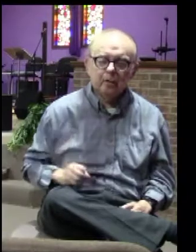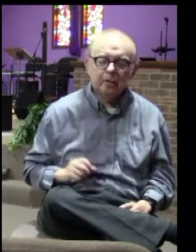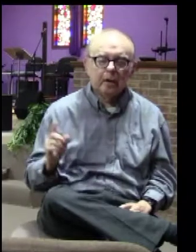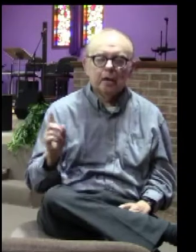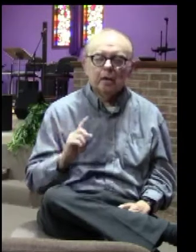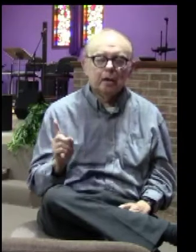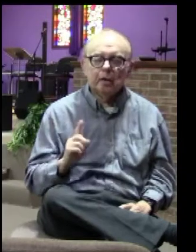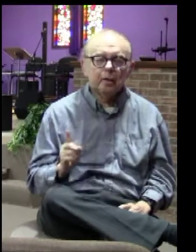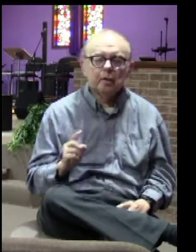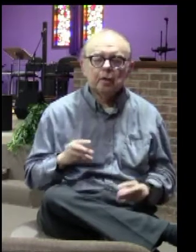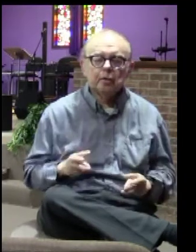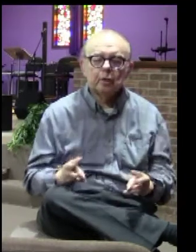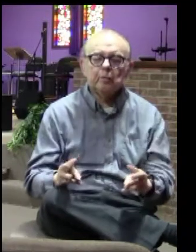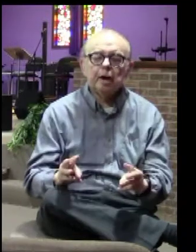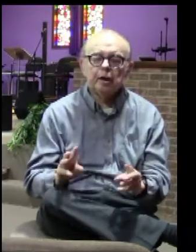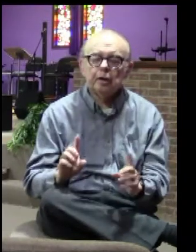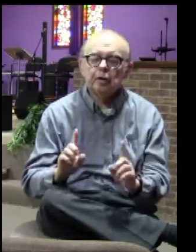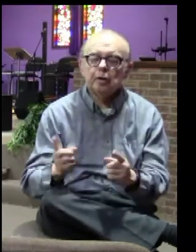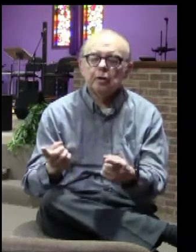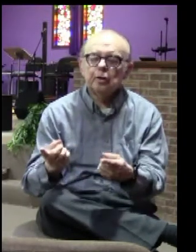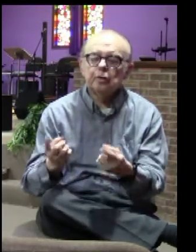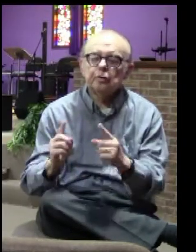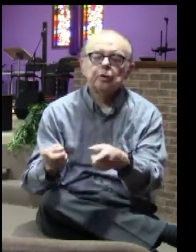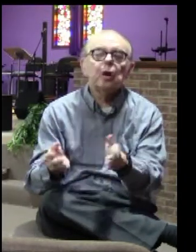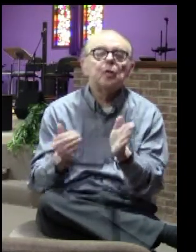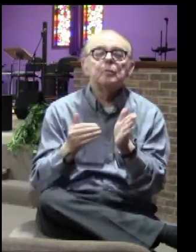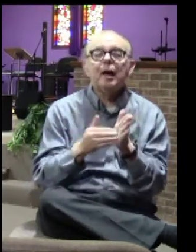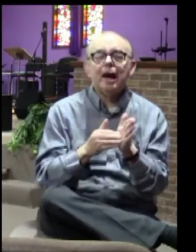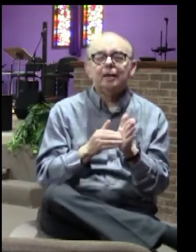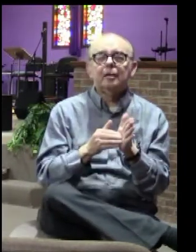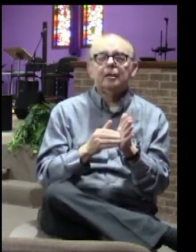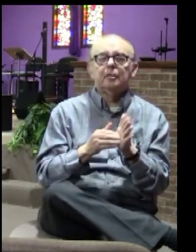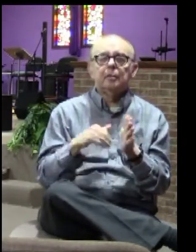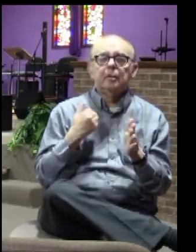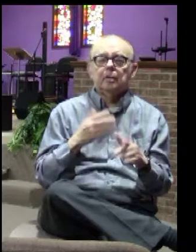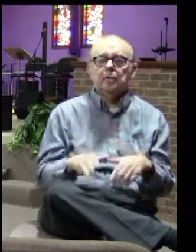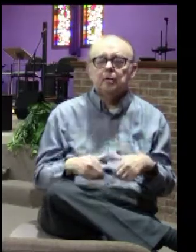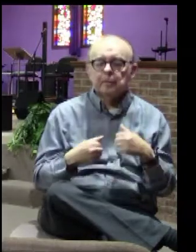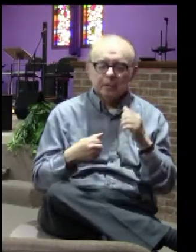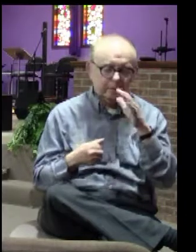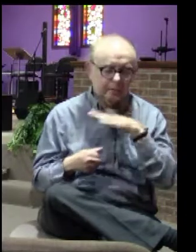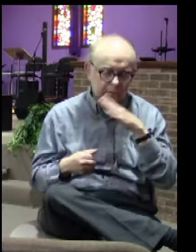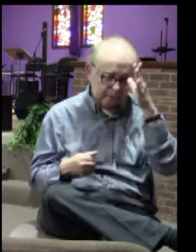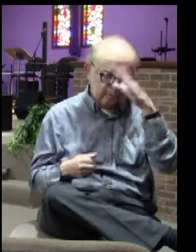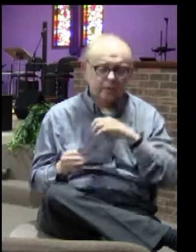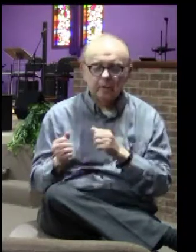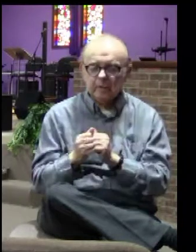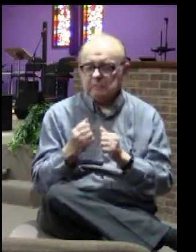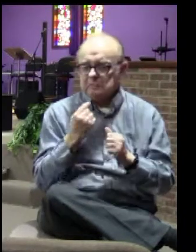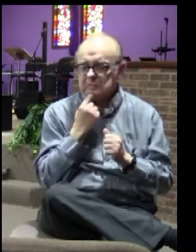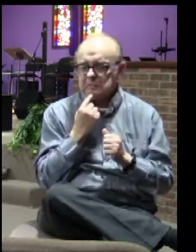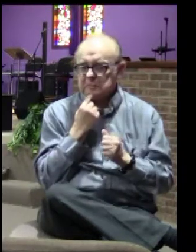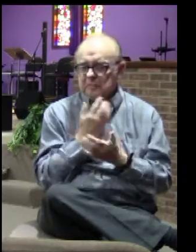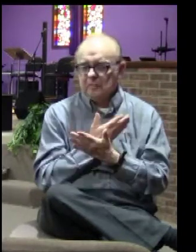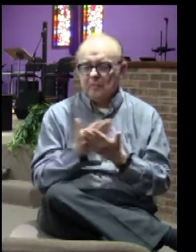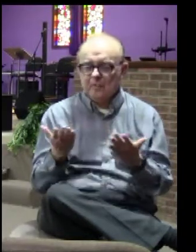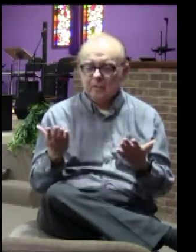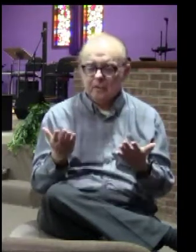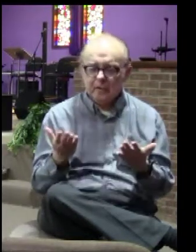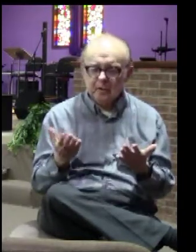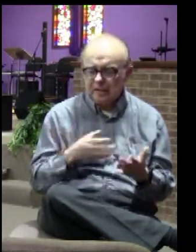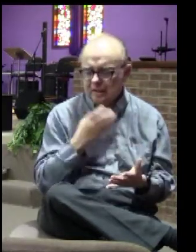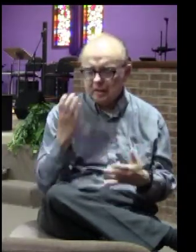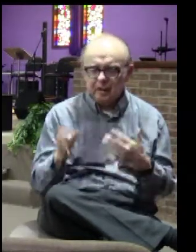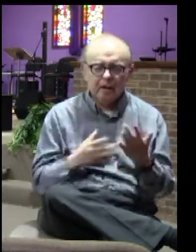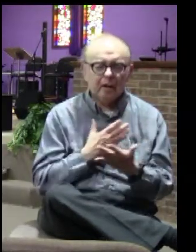not going to be a way to turn around. In our life, ladies and gentlemen, with the bitterness and everything and the rage